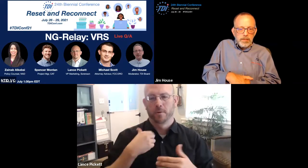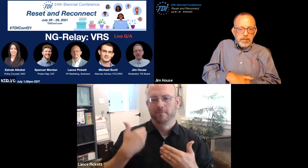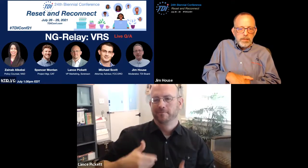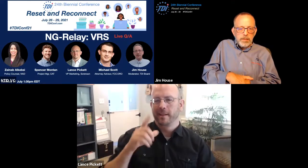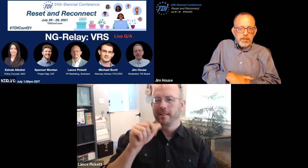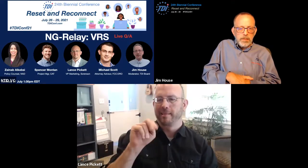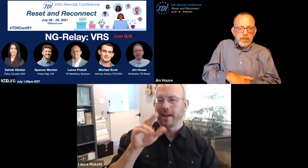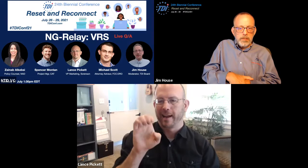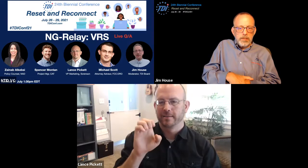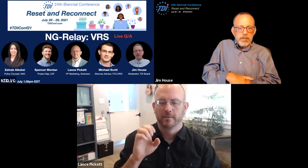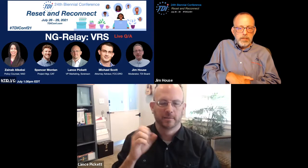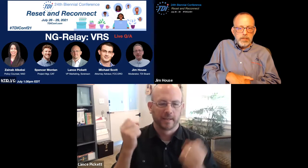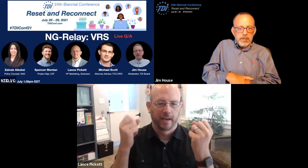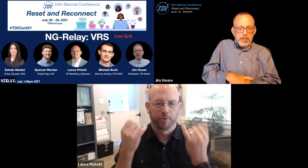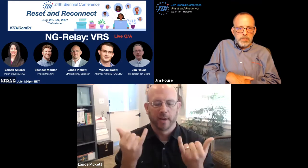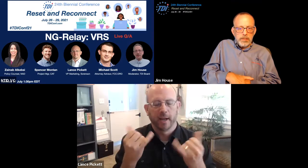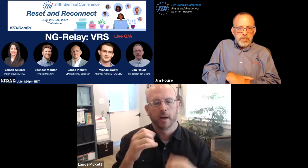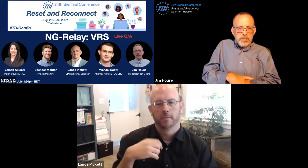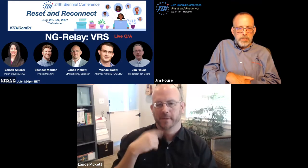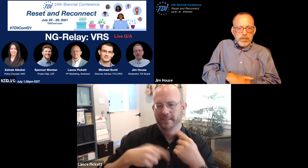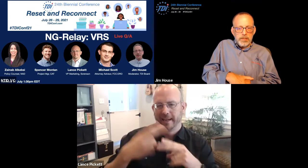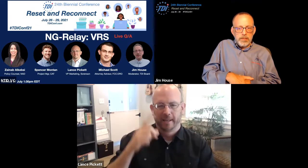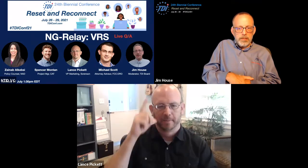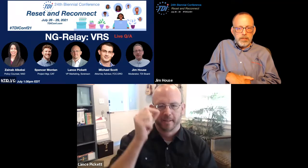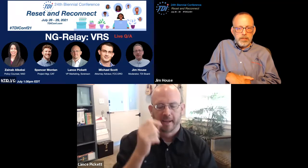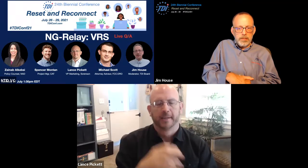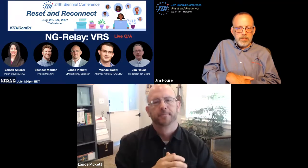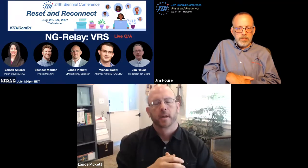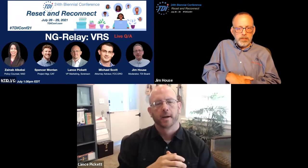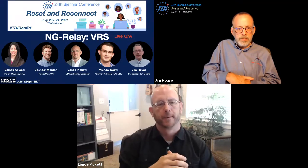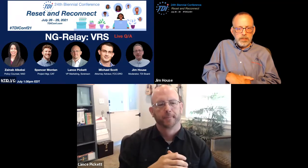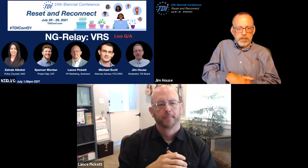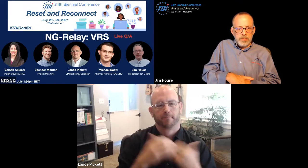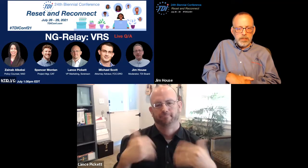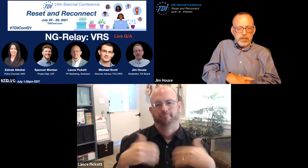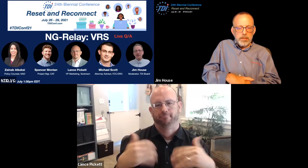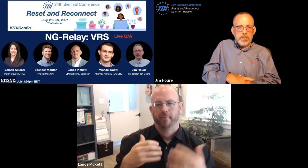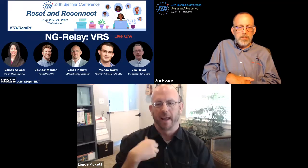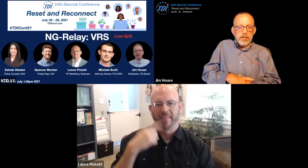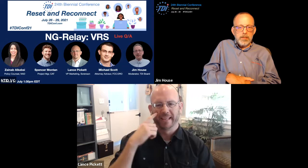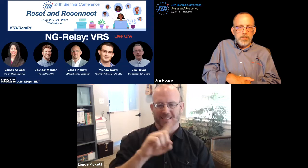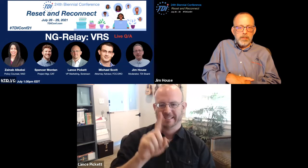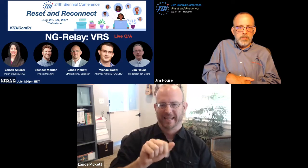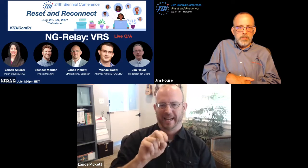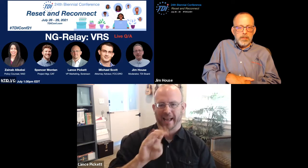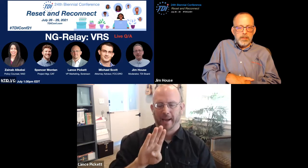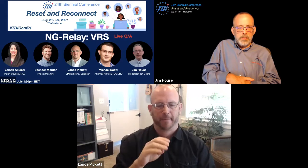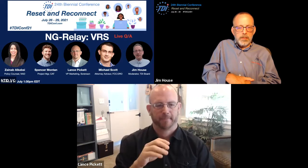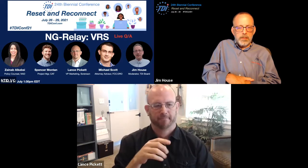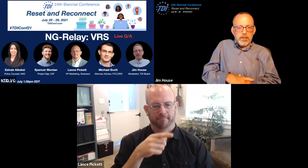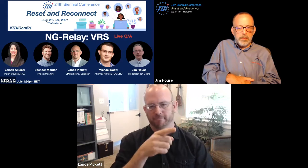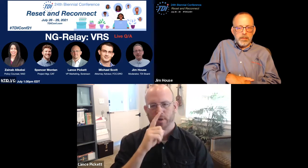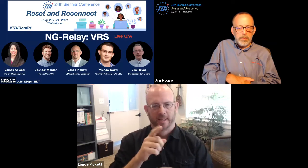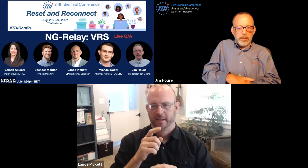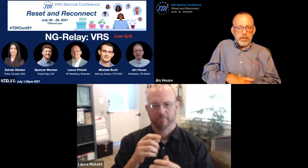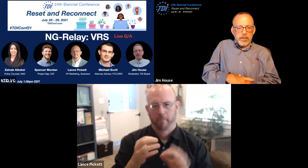Hi there. This is Lance signing right now. My sign name is Lance. So I think